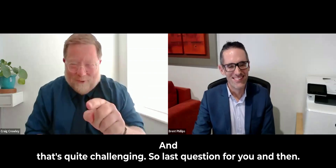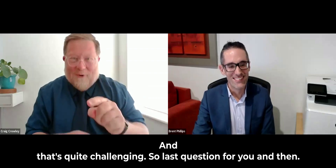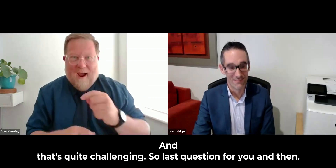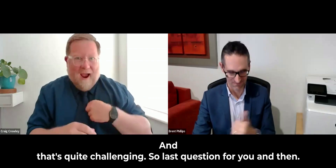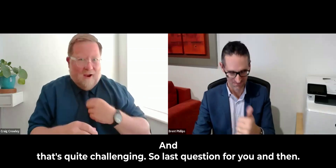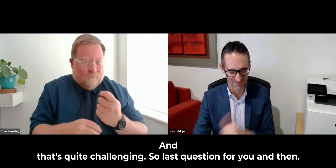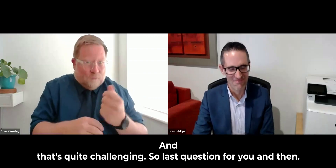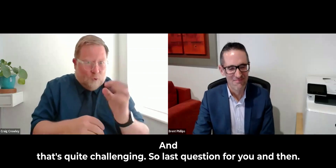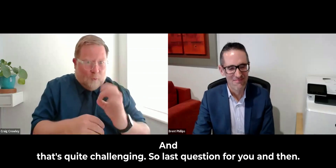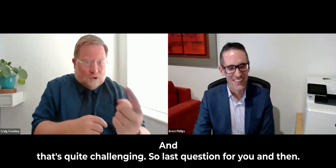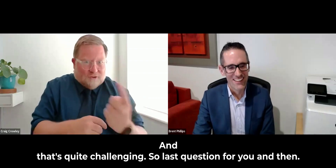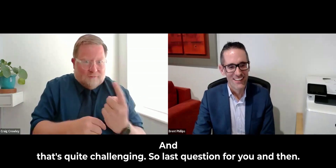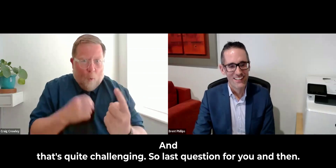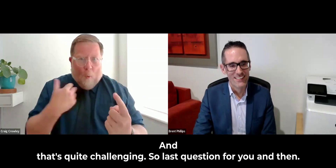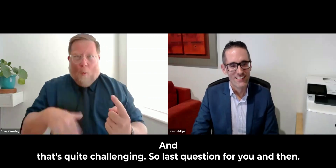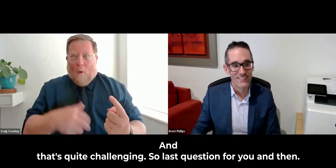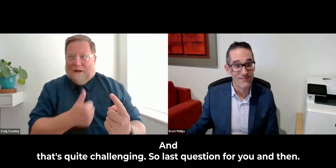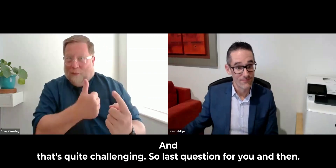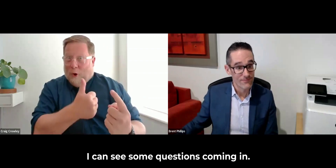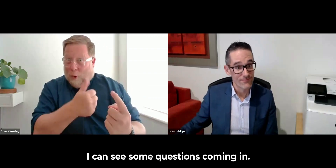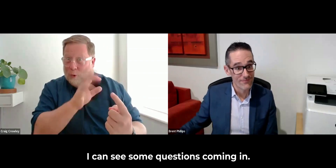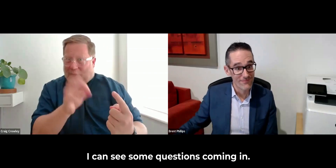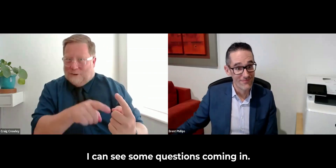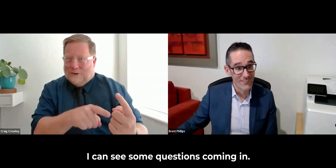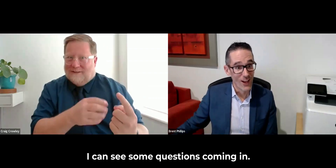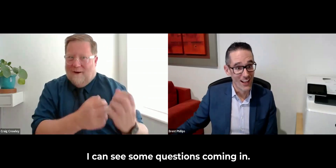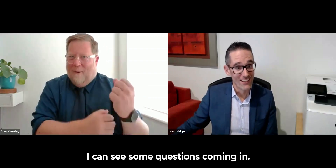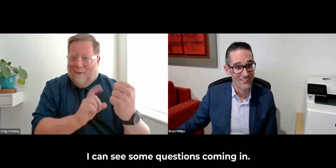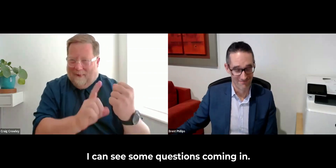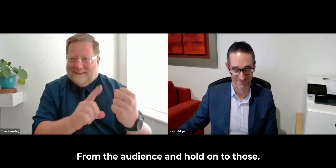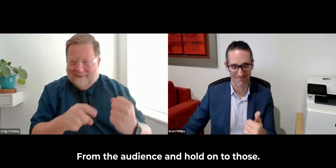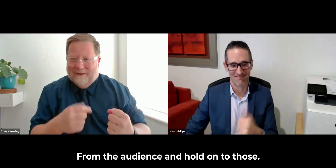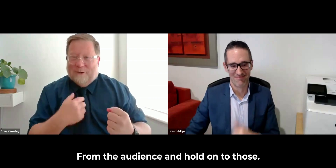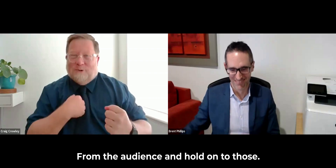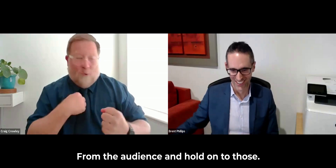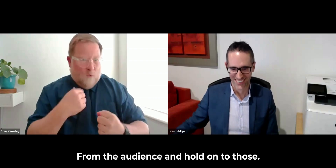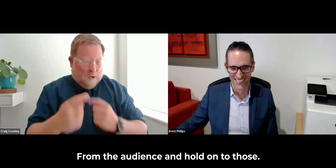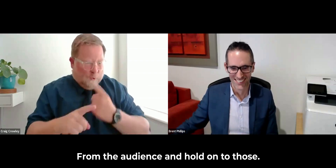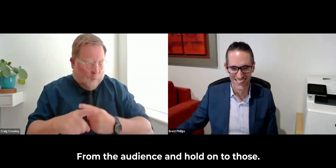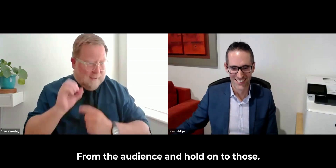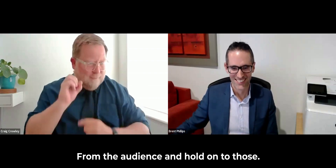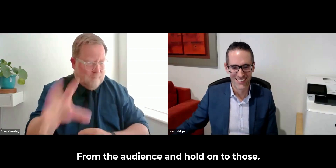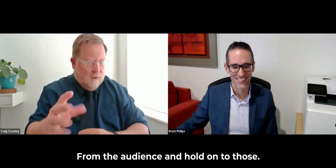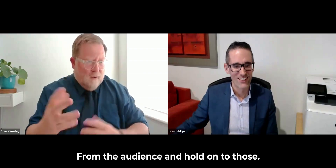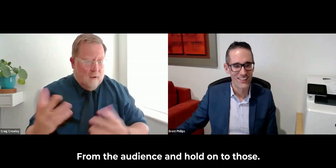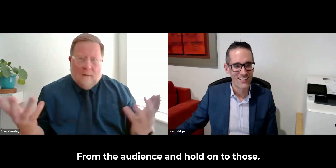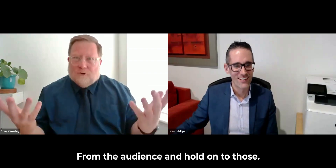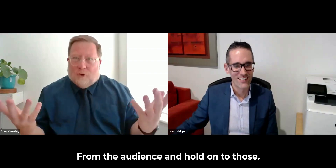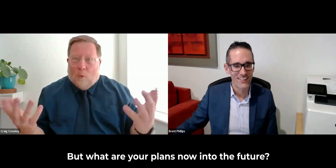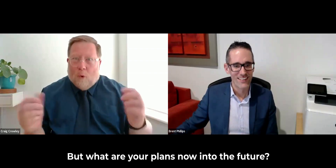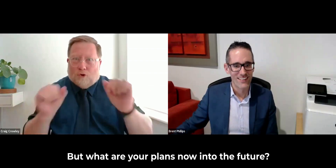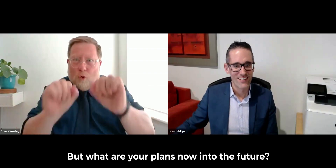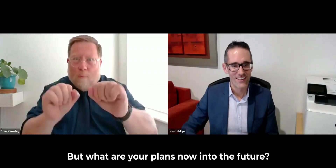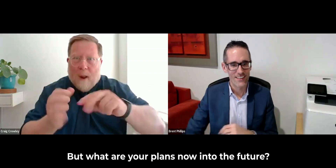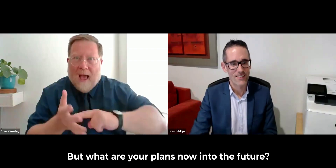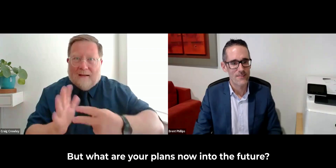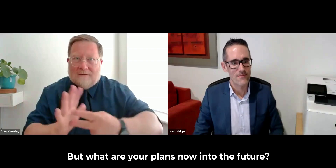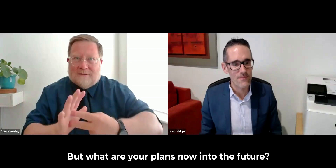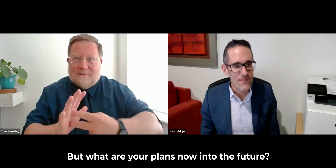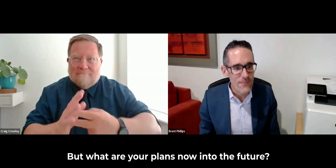quite challenging. So, last question for you, and then I can see some questions coming in from the audience. Hold on to those. But what are